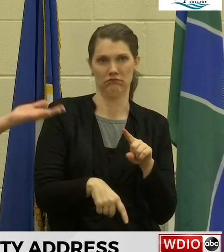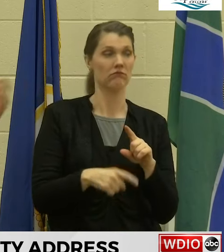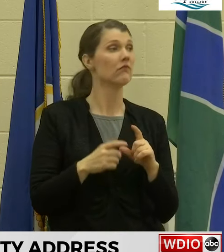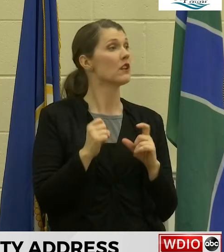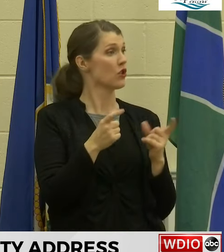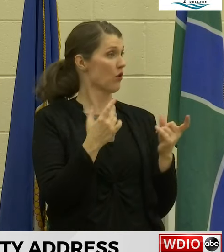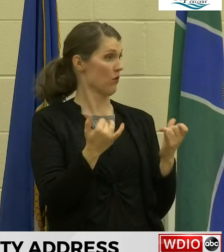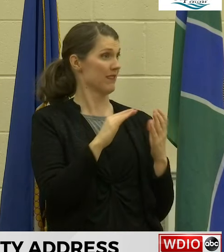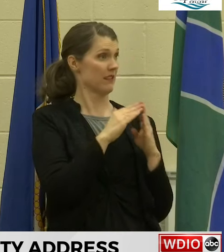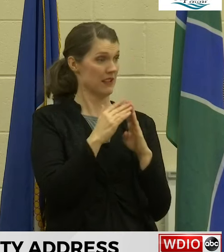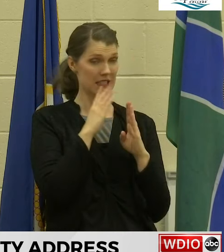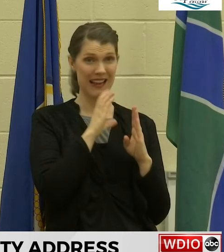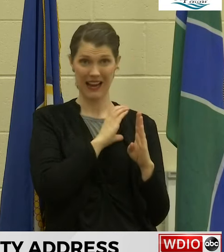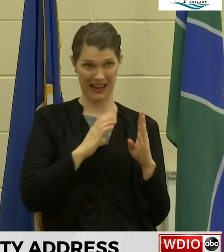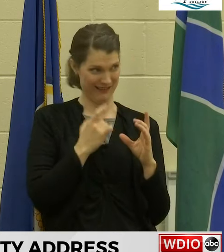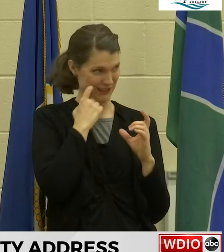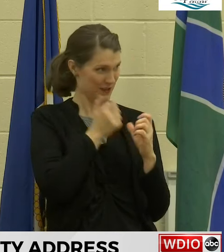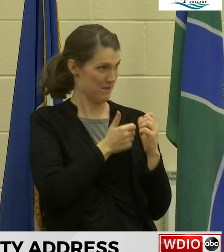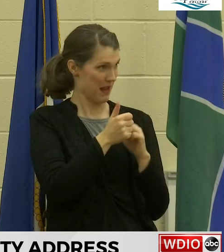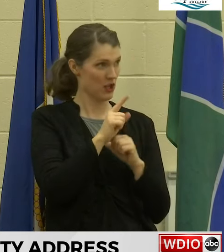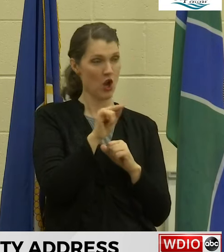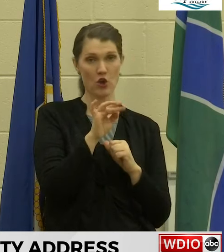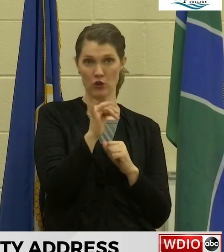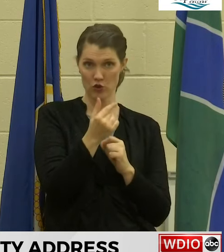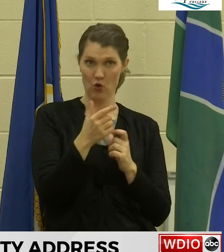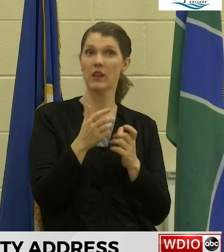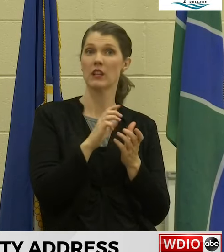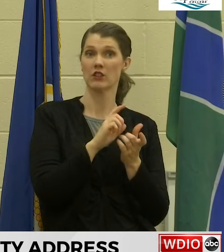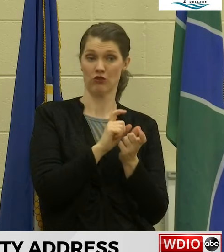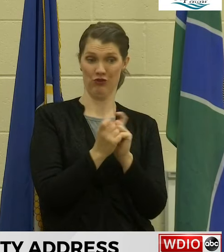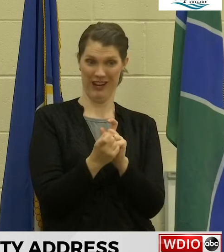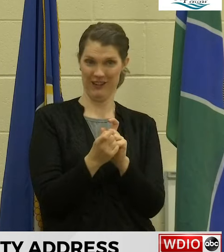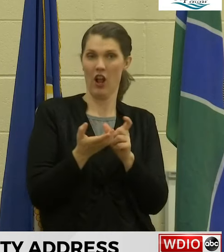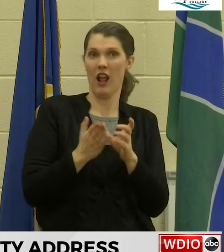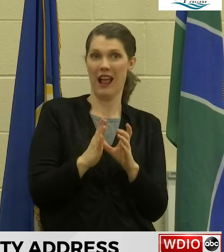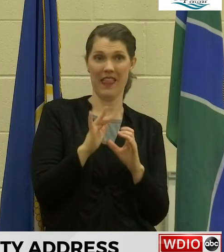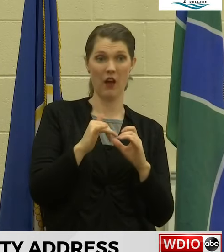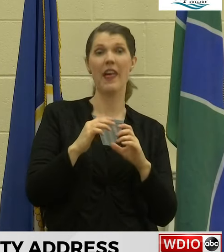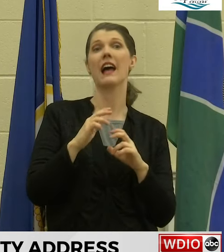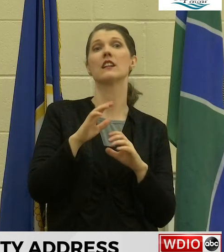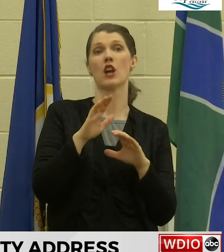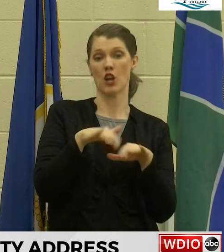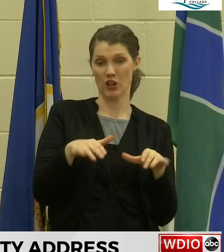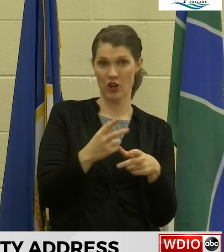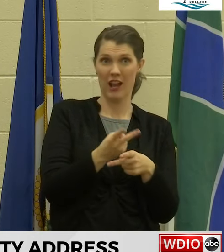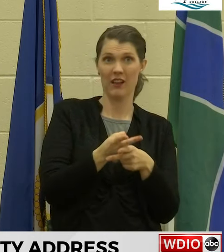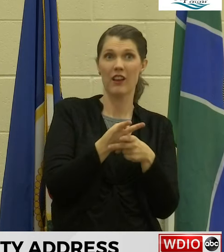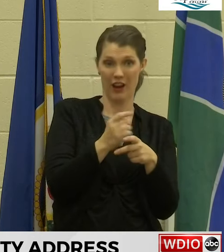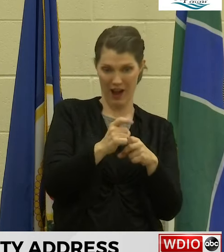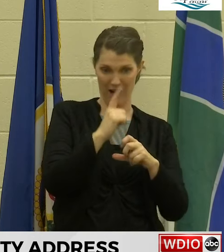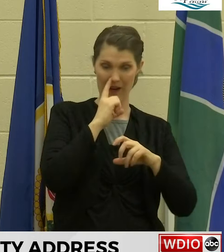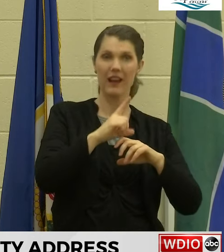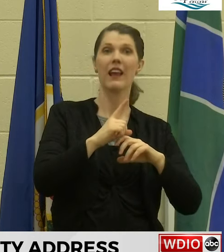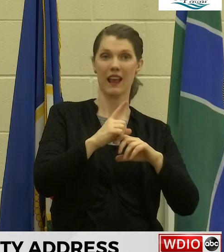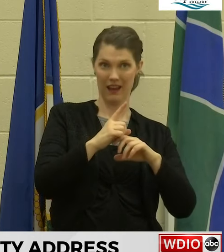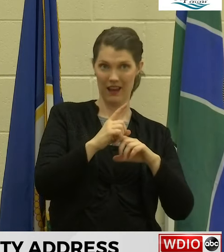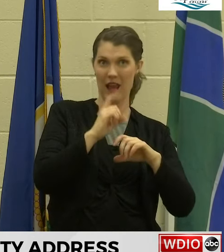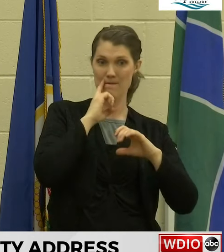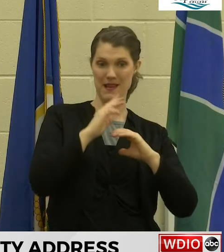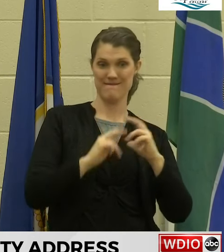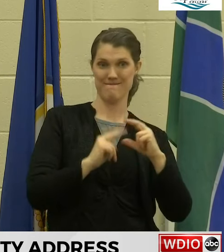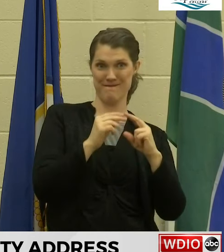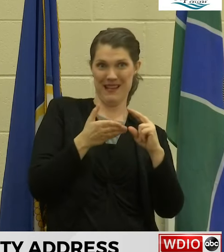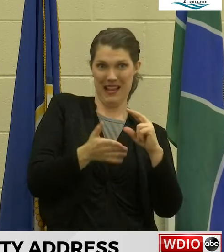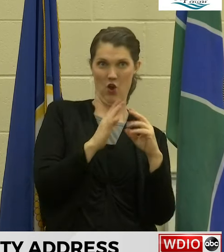City Council just passed a zoning change that will allow childcare facilities to be located closer to where parents